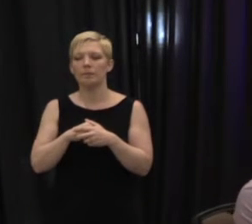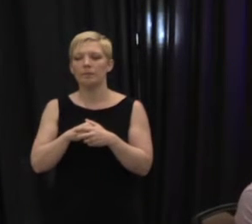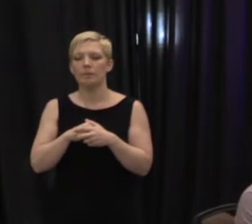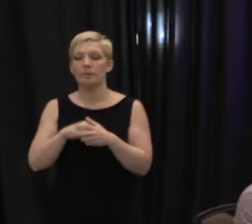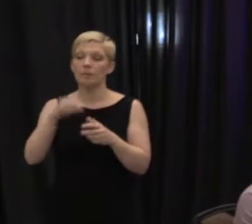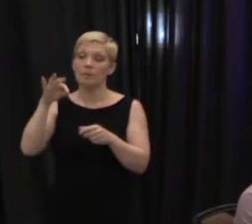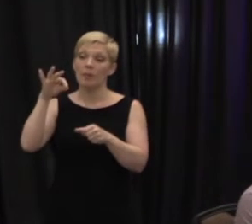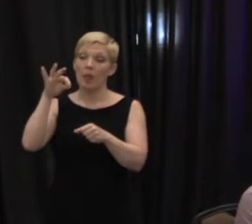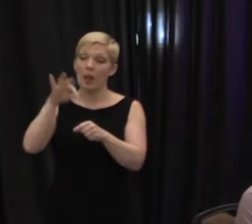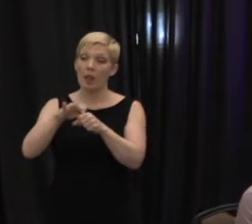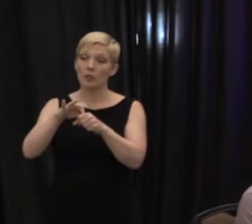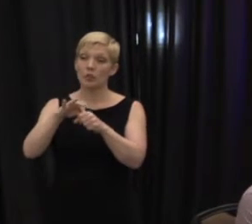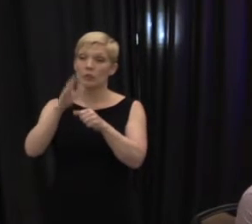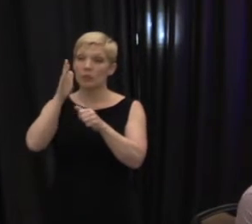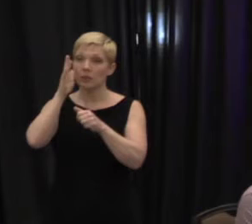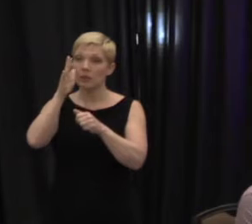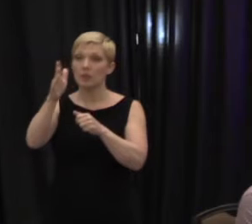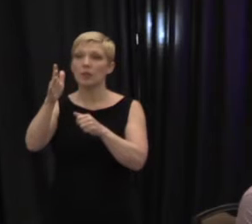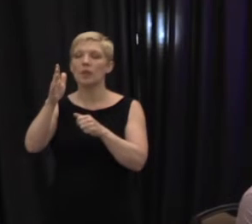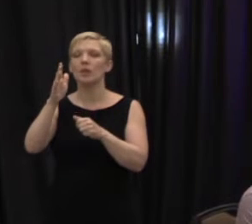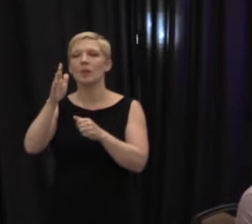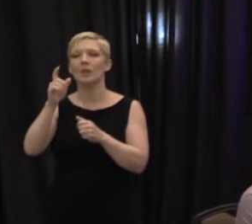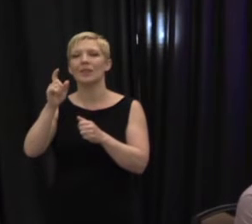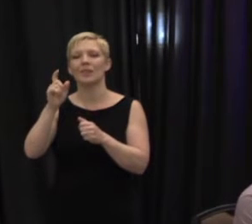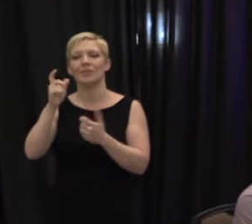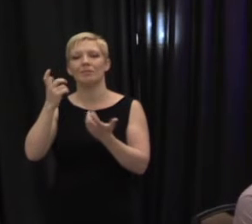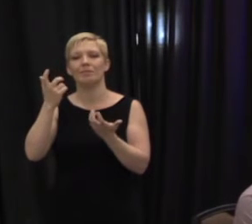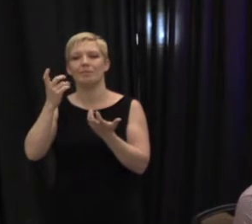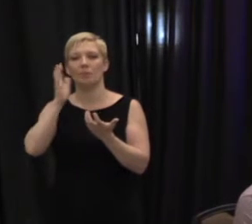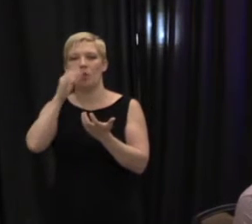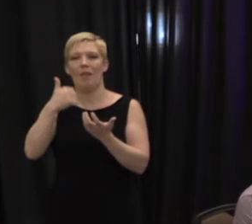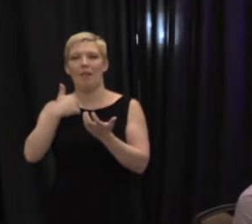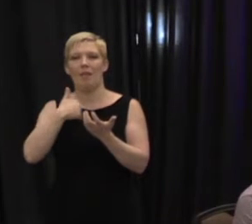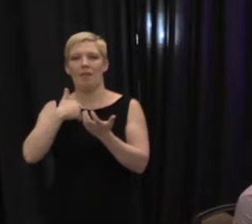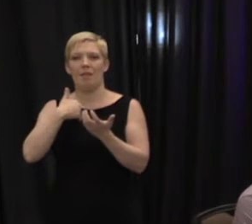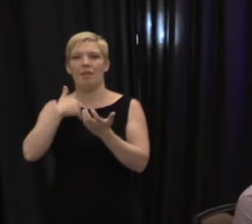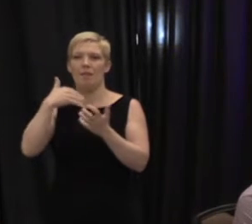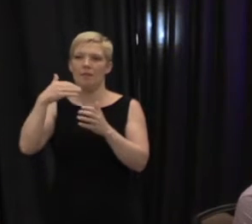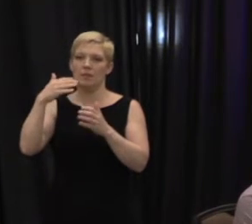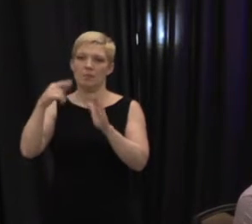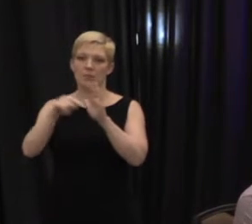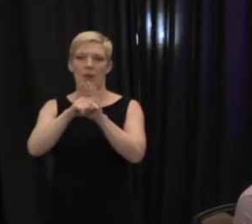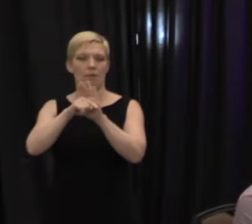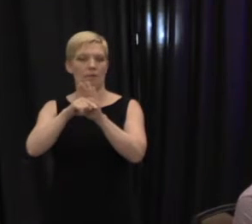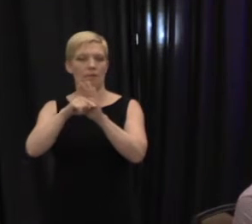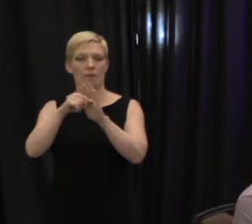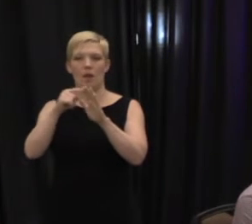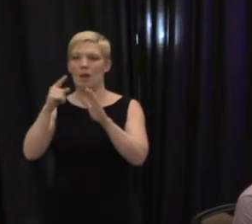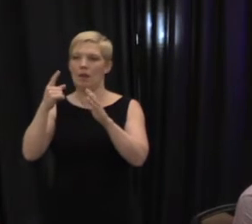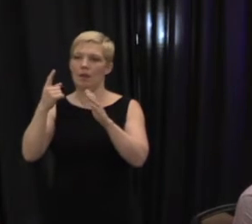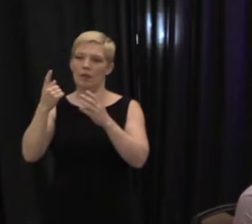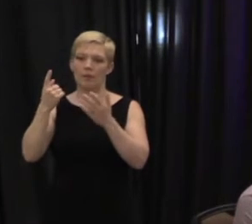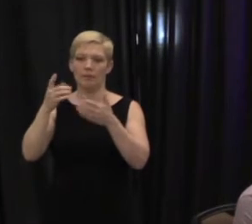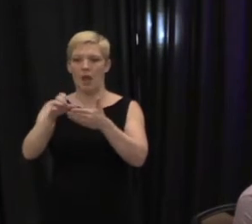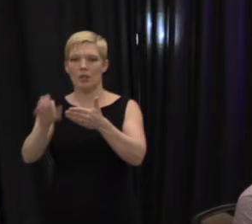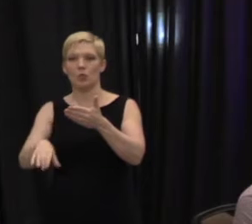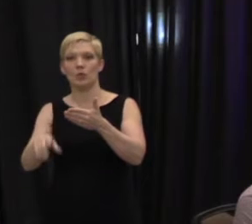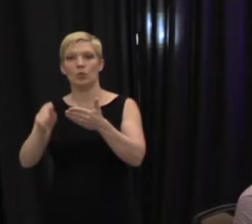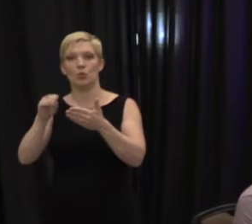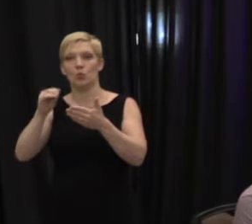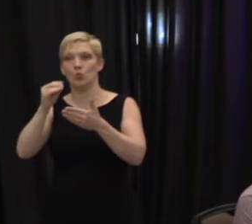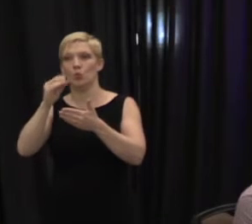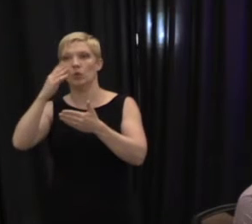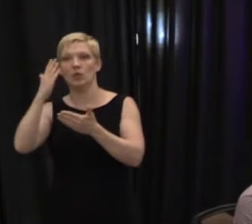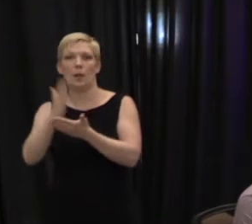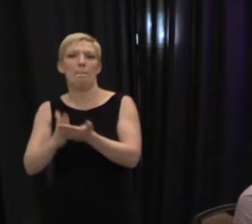some negative consequences to those who try to delegitimize the press, and that's the thing